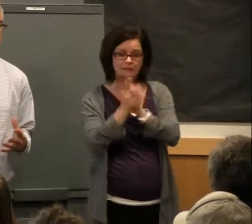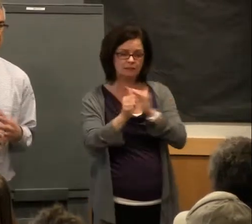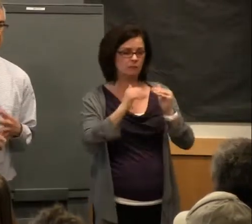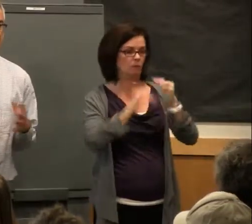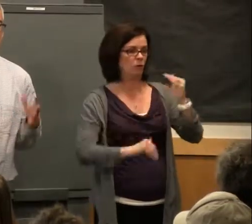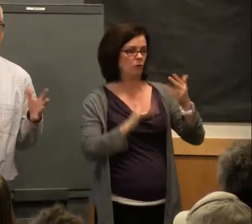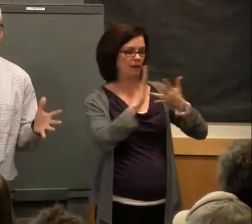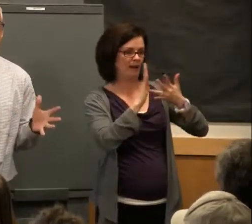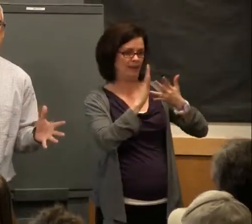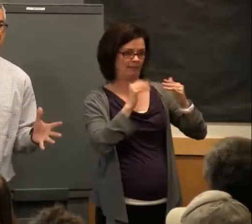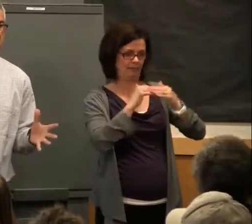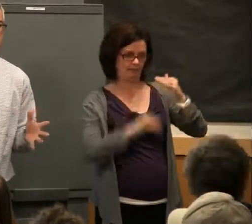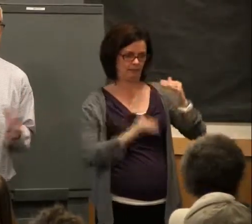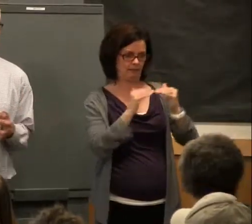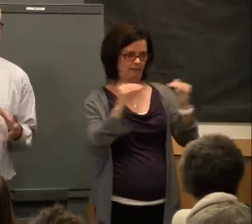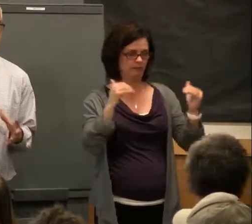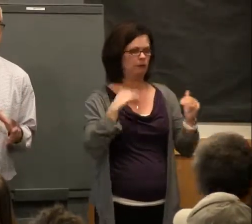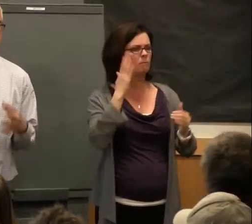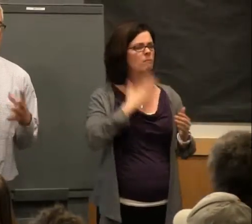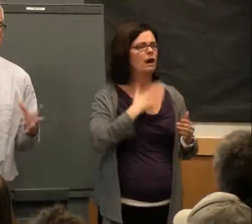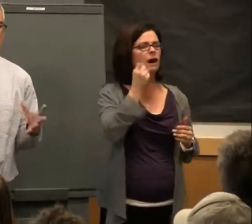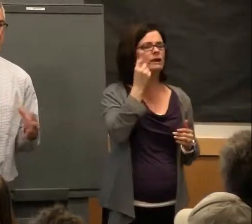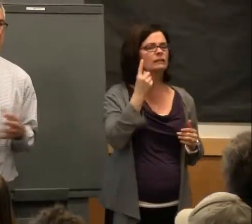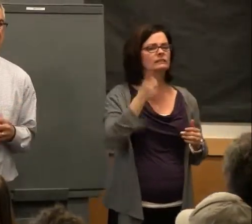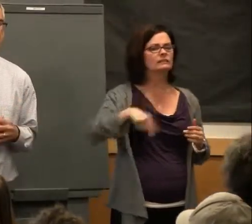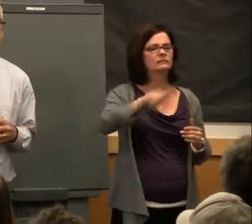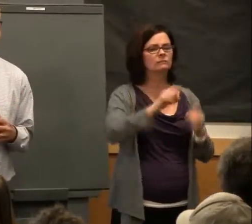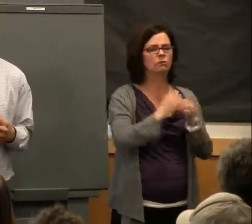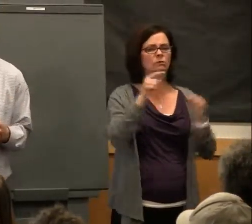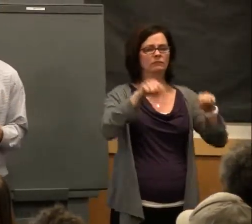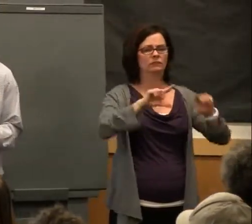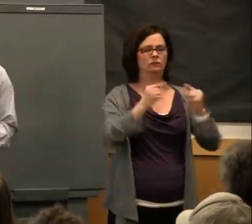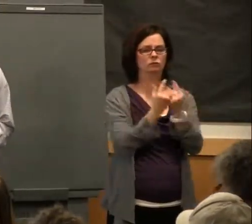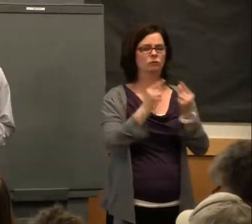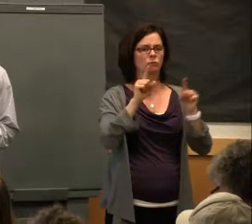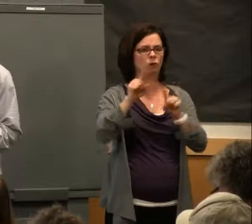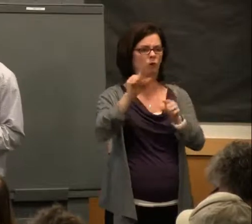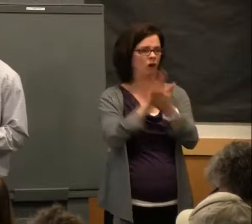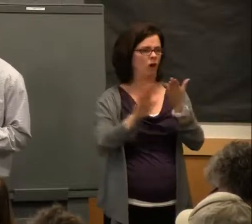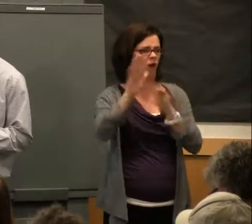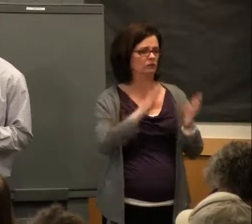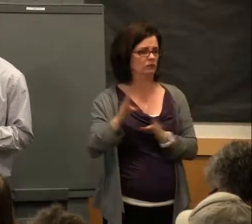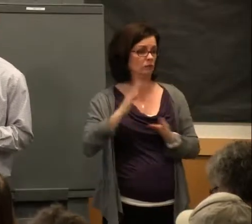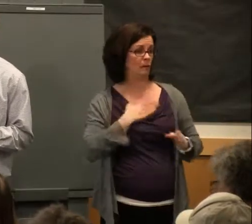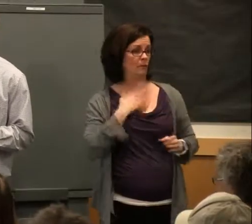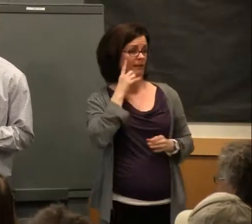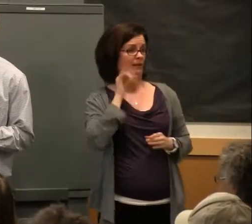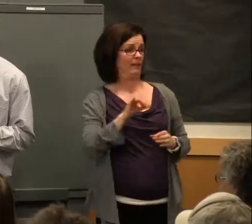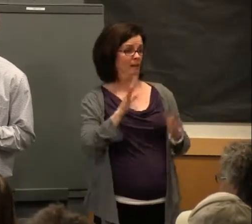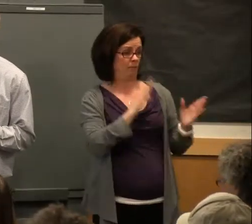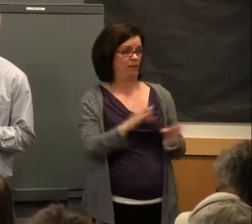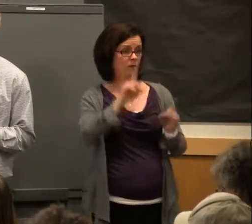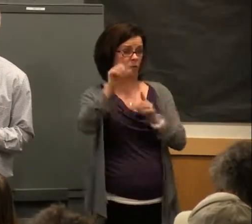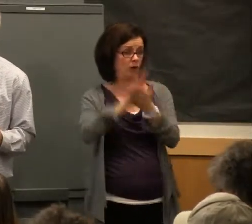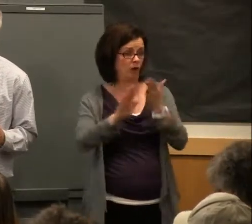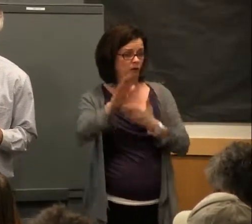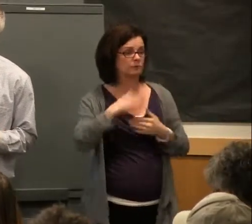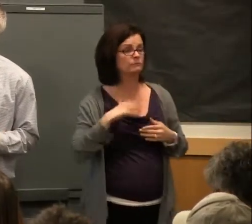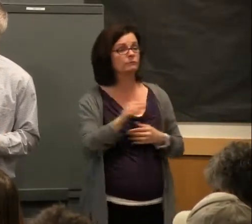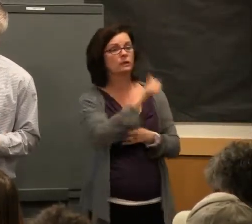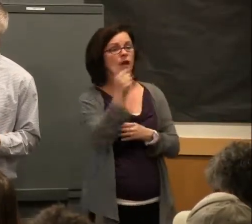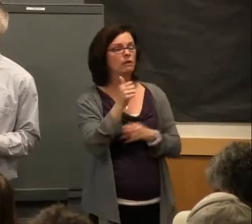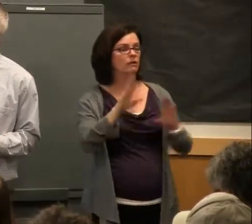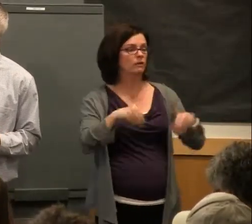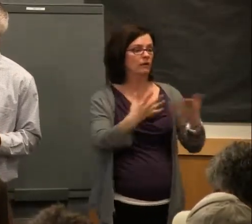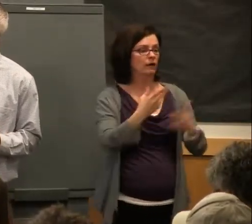it's my understanding that most of this group is kind of college bound, so I'm really happy to hear that. We also serve